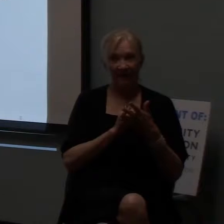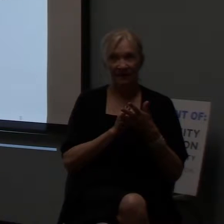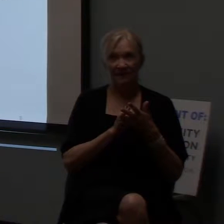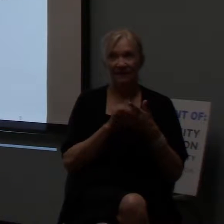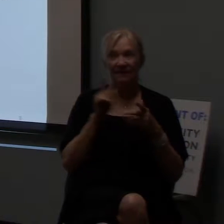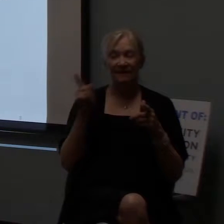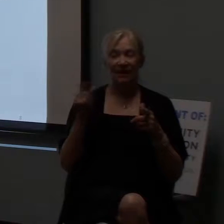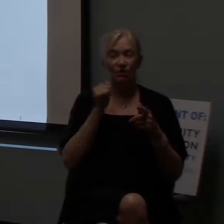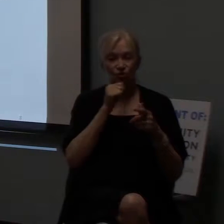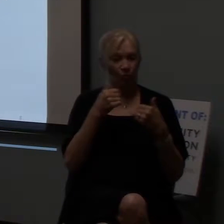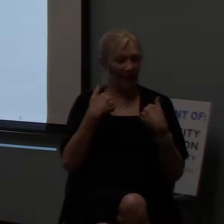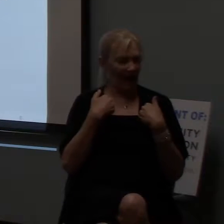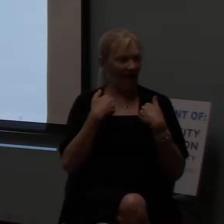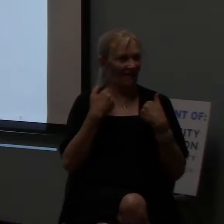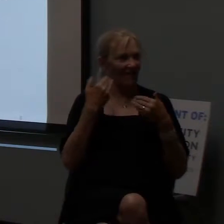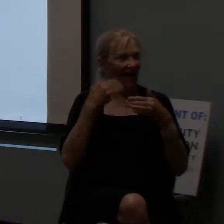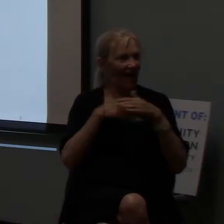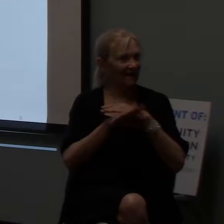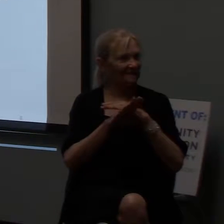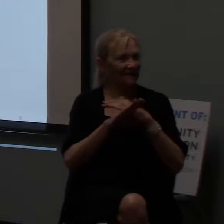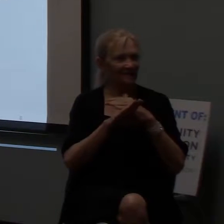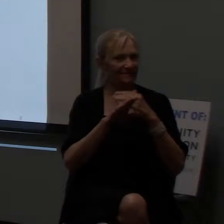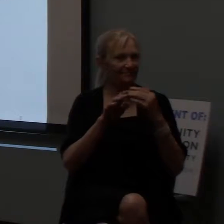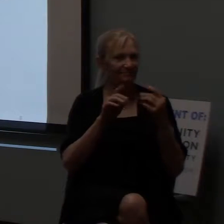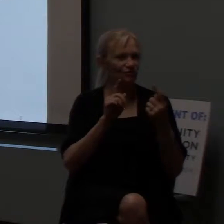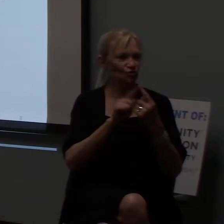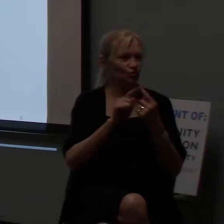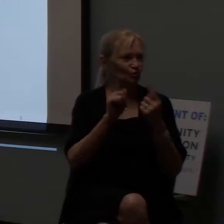lack access to the commissioners because they are so busy,